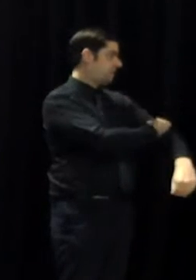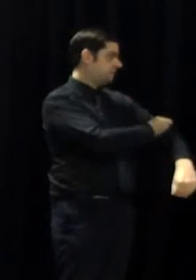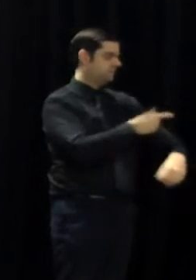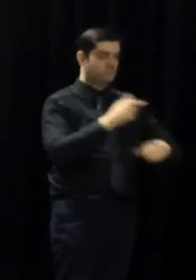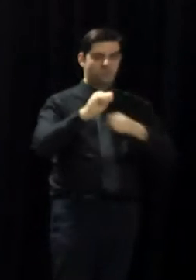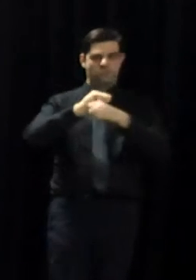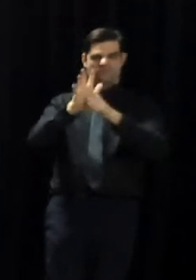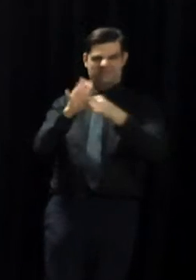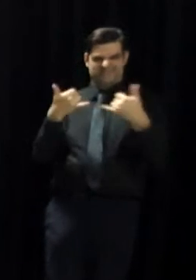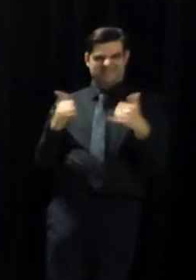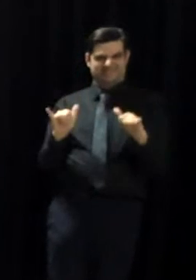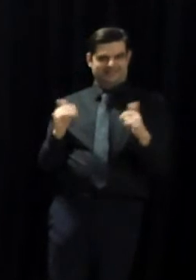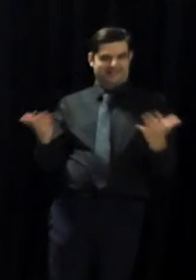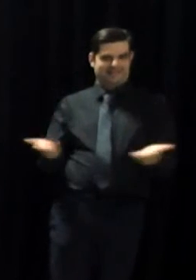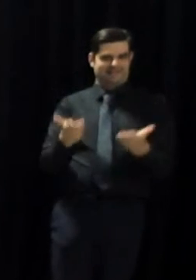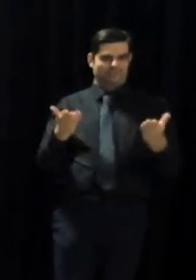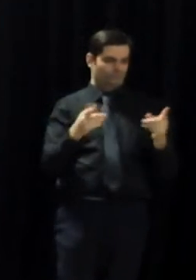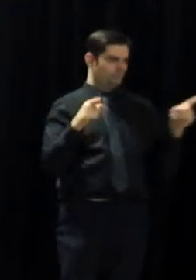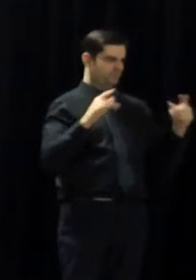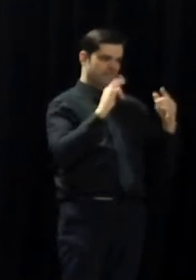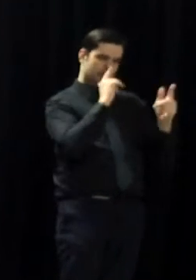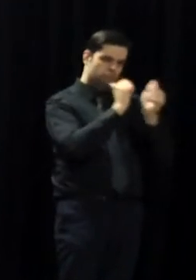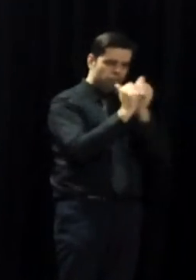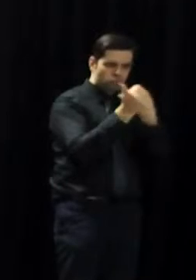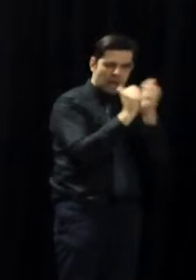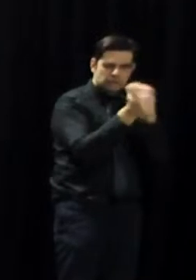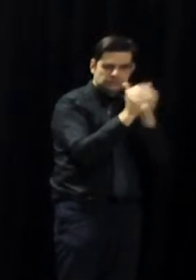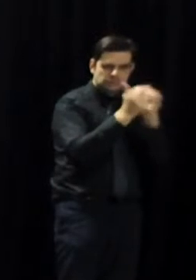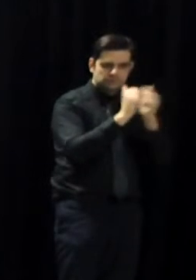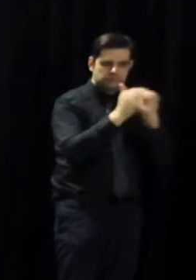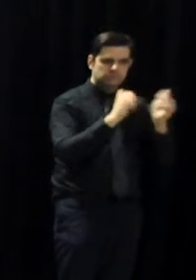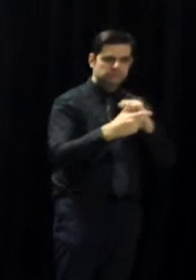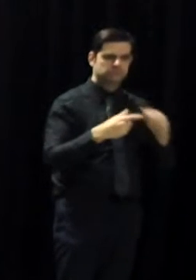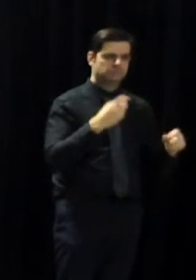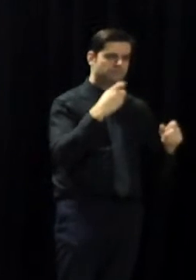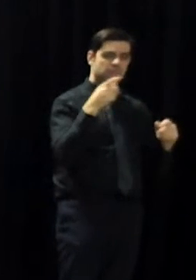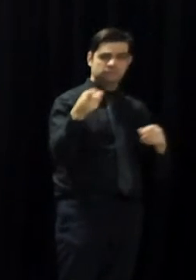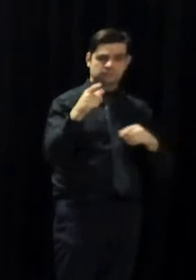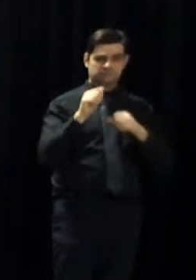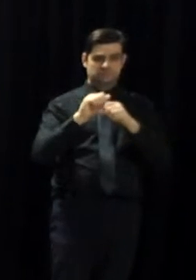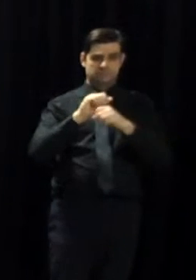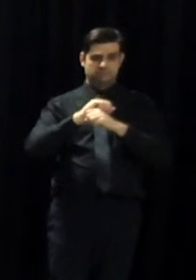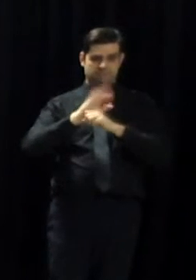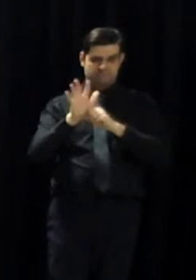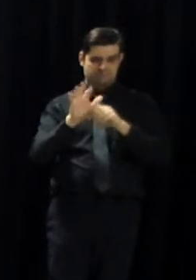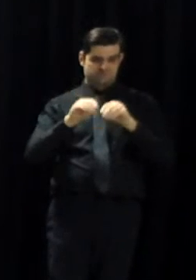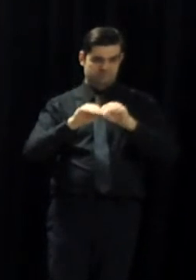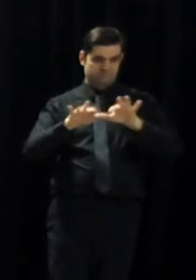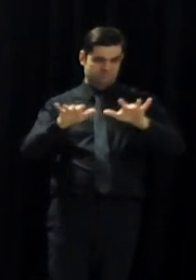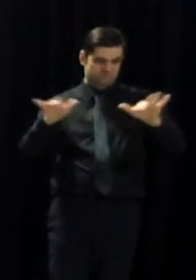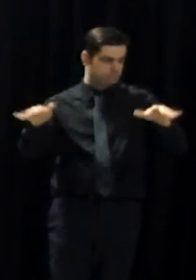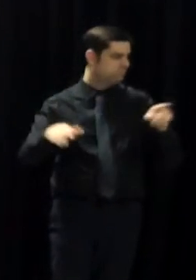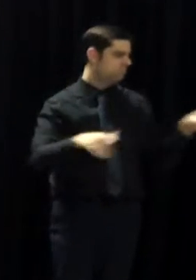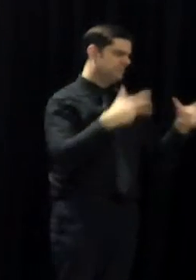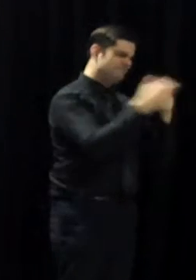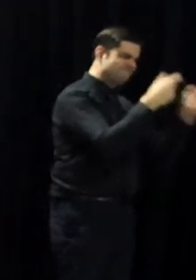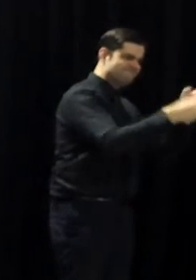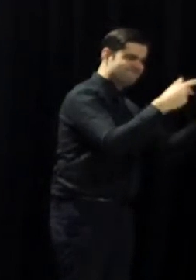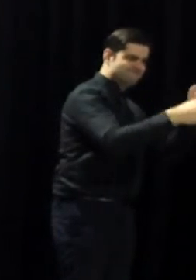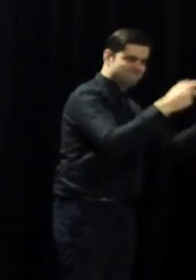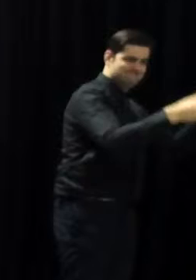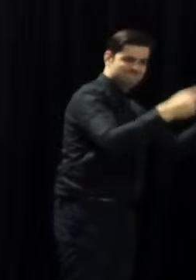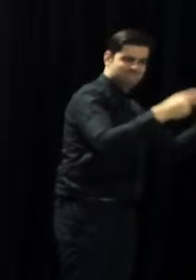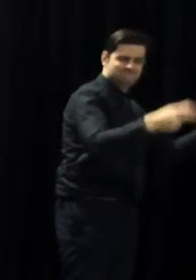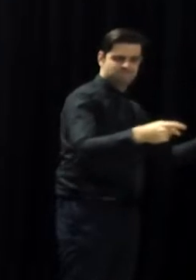it done as quickly as possible, and we've in our calls have pushed that to the administrations at these facilities